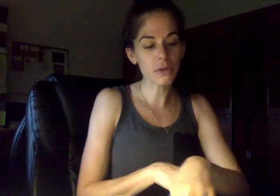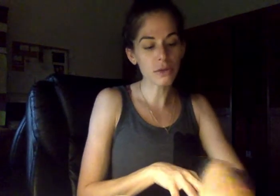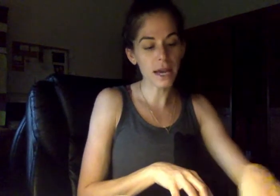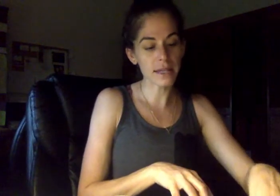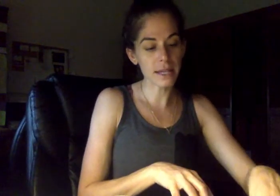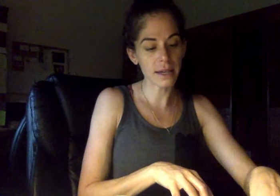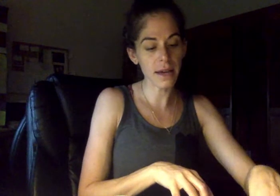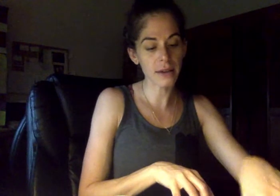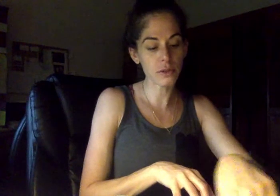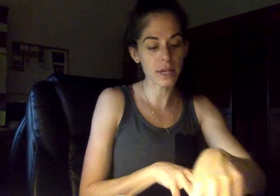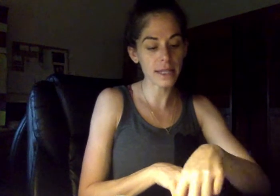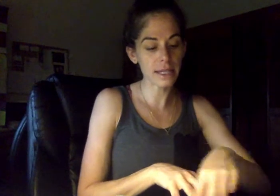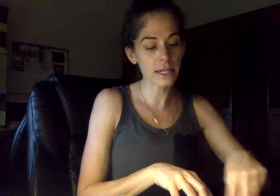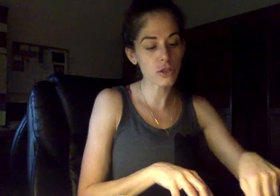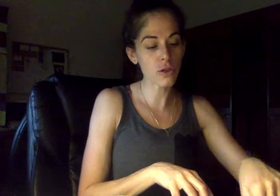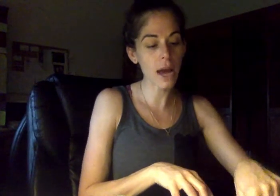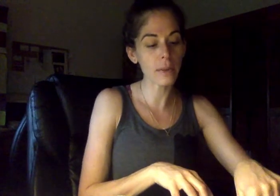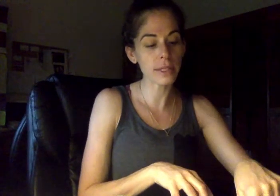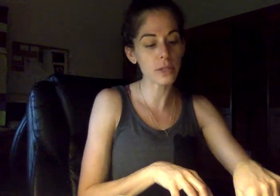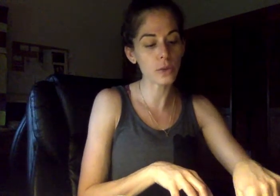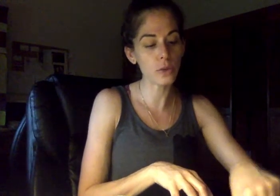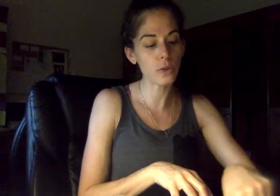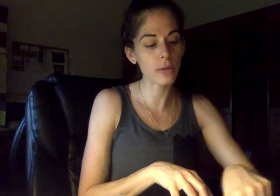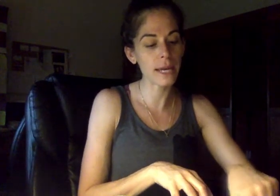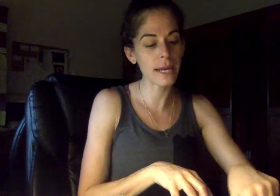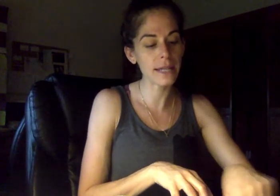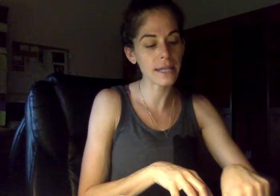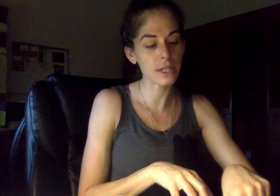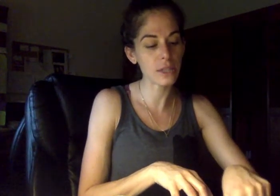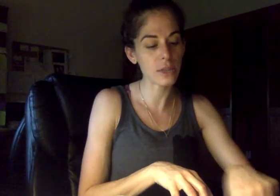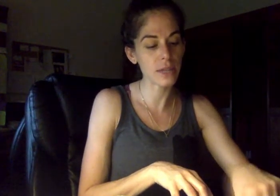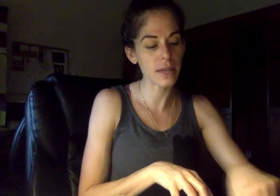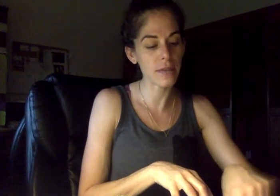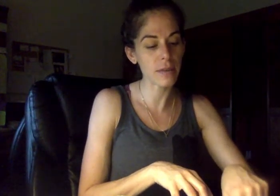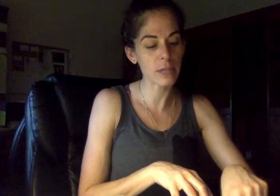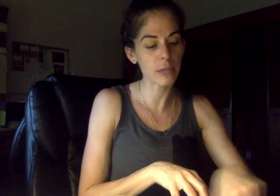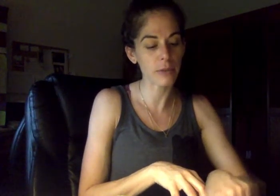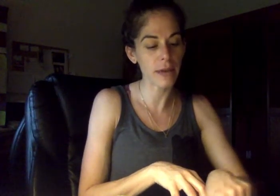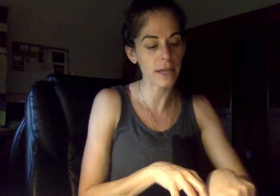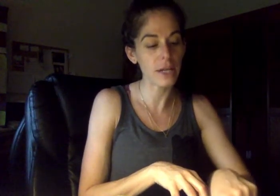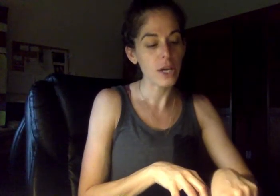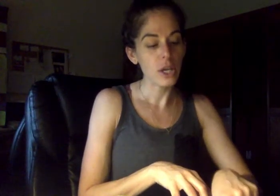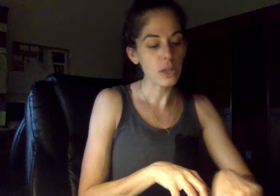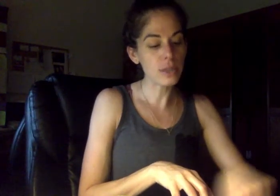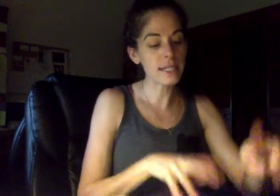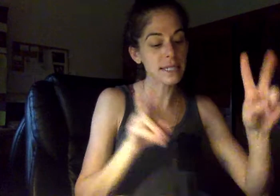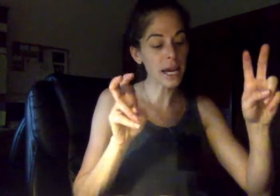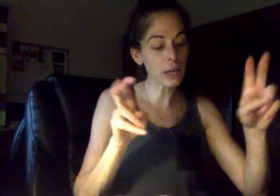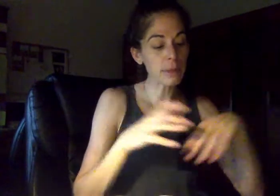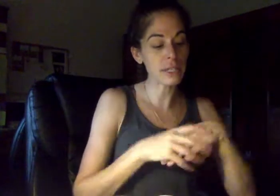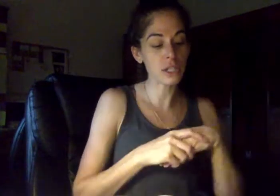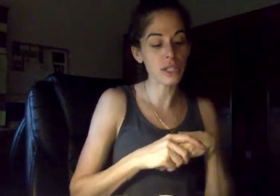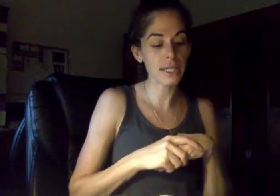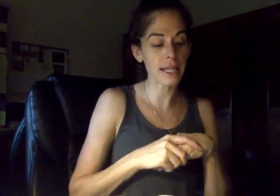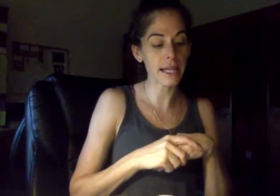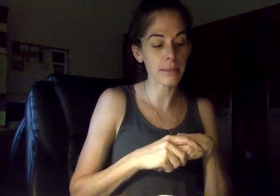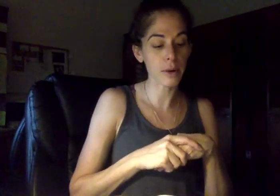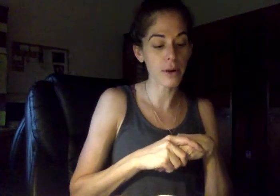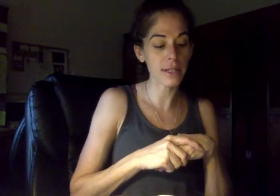exercises and try where it says who, create a sentence using the information provided Use the sign or position to select the pronoun sign